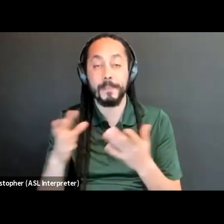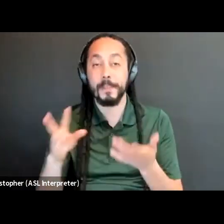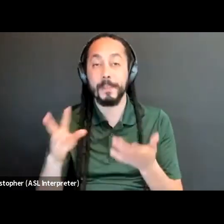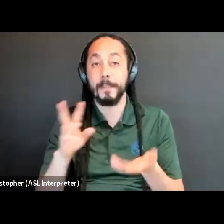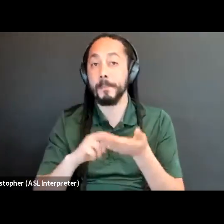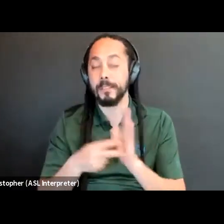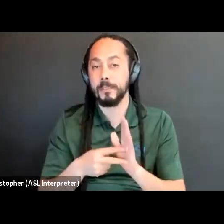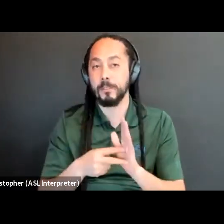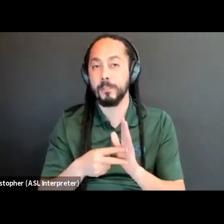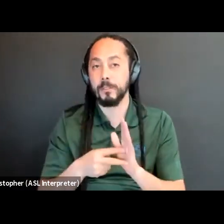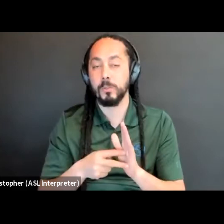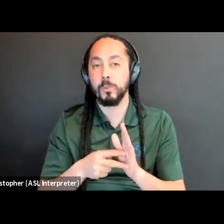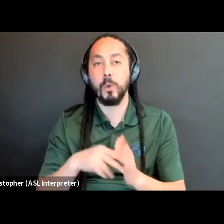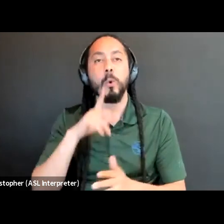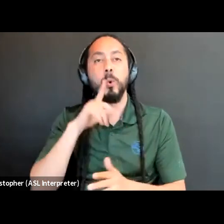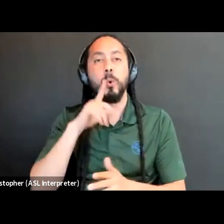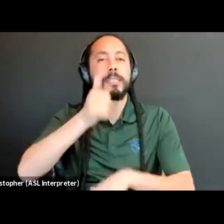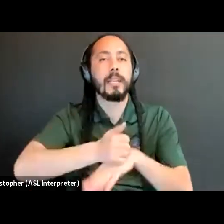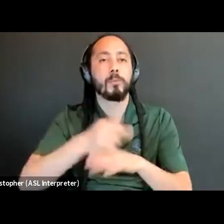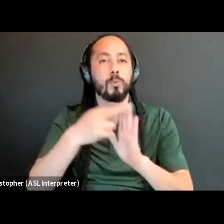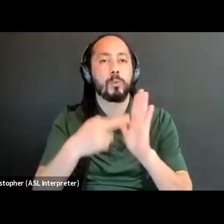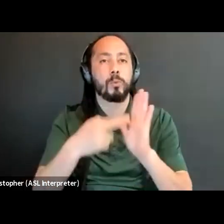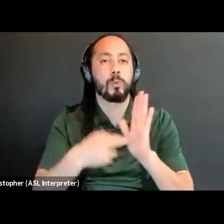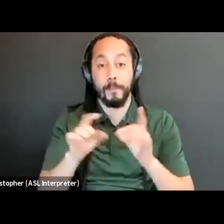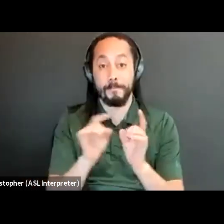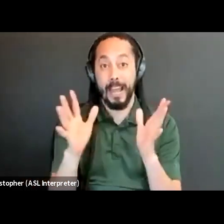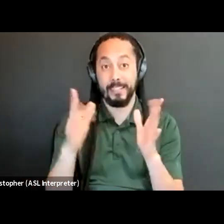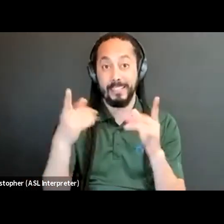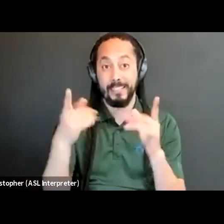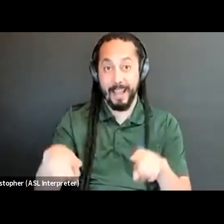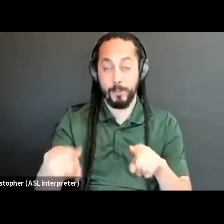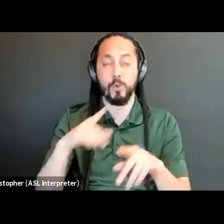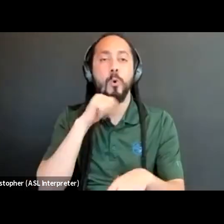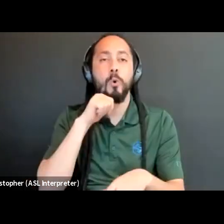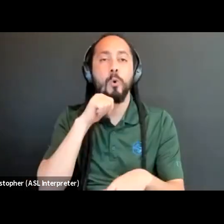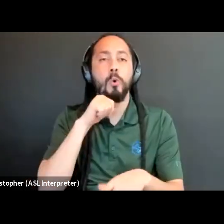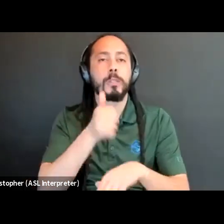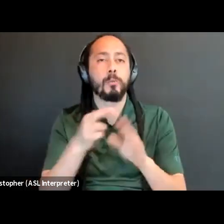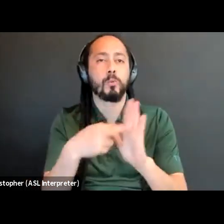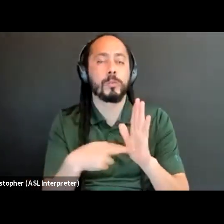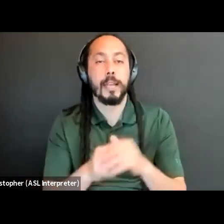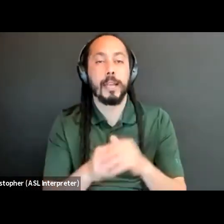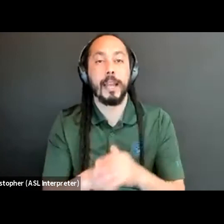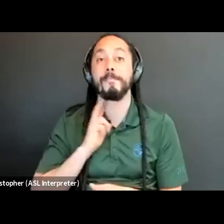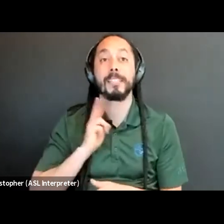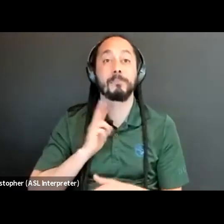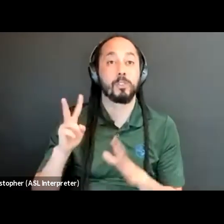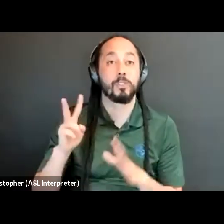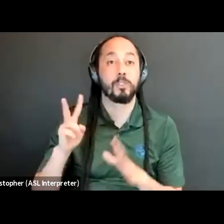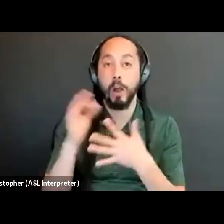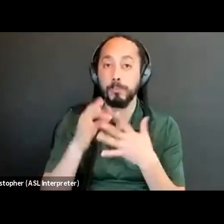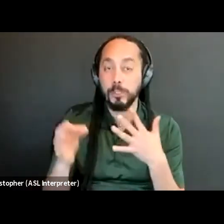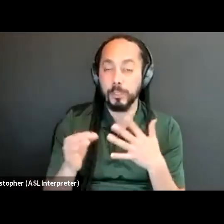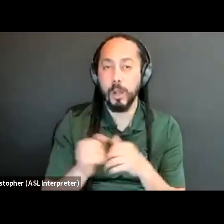who gets to make the rules as a result of the violence? What are the victim's options? What are the long-term and